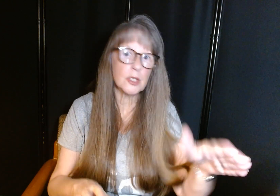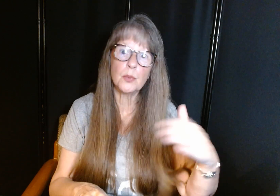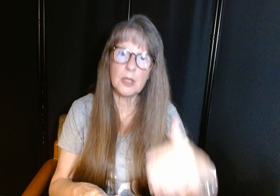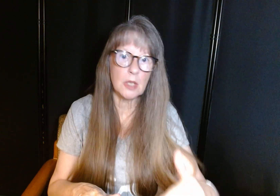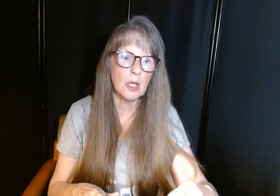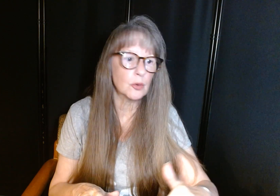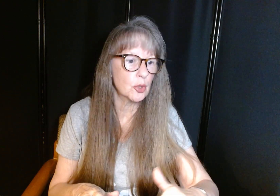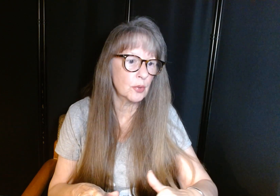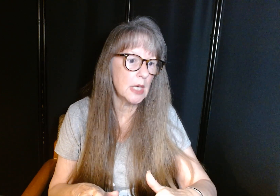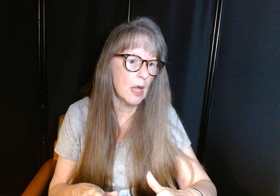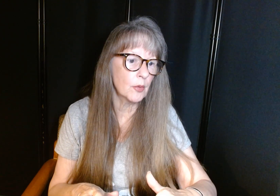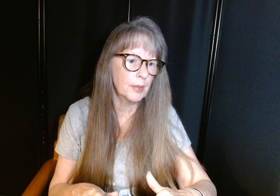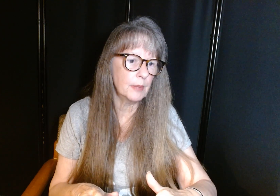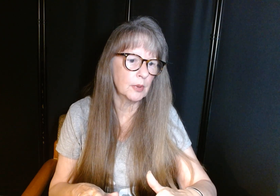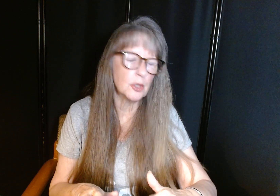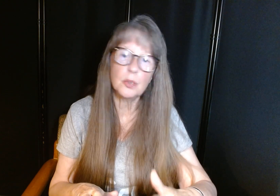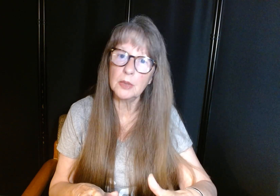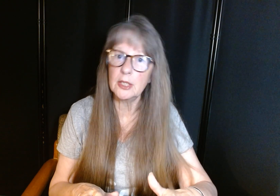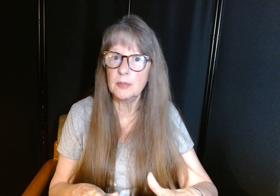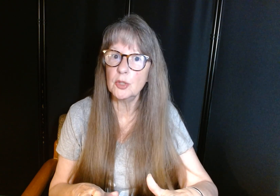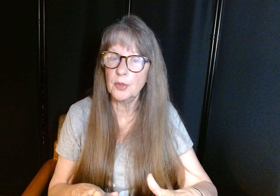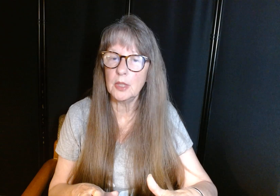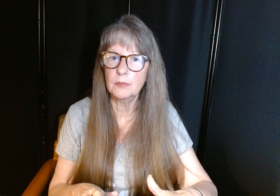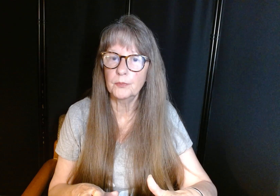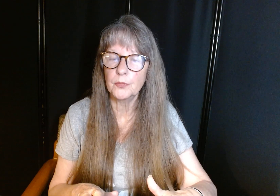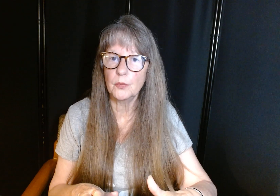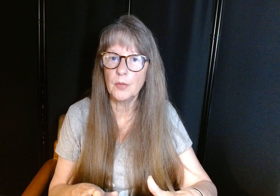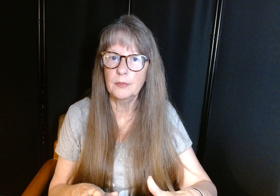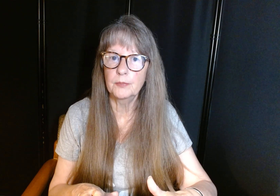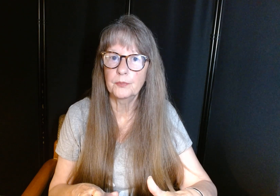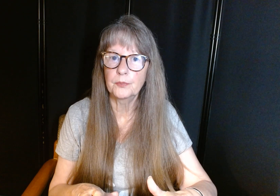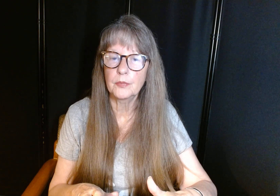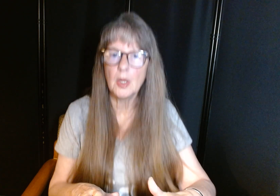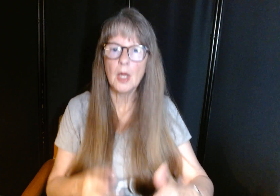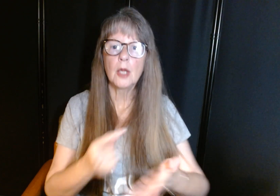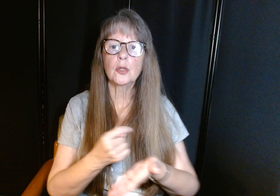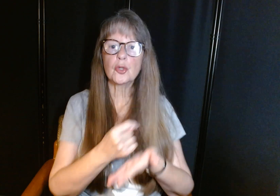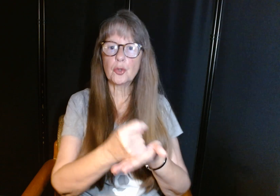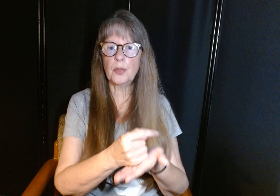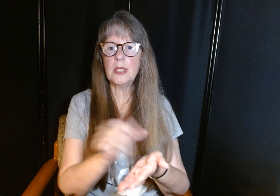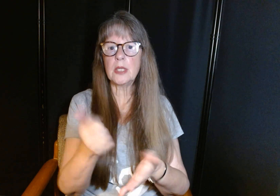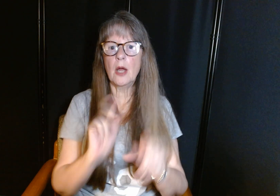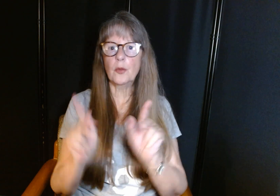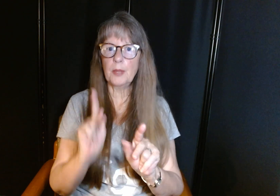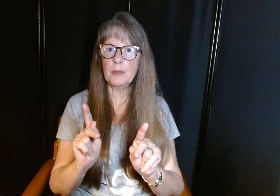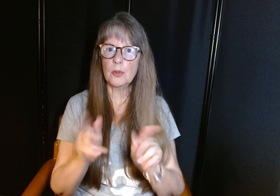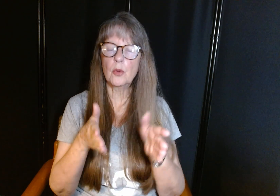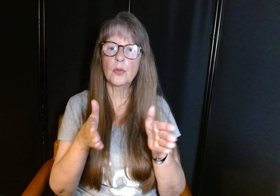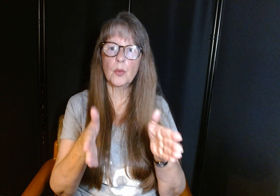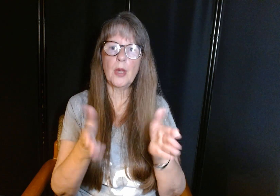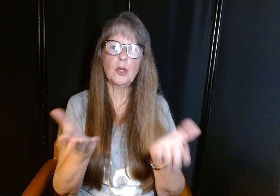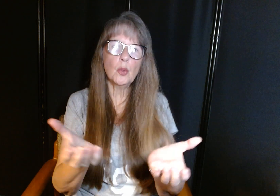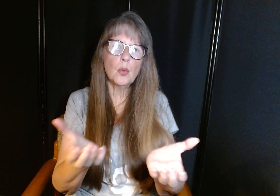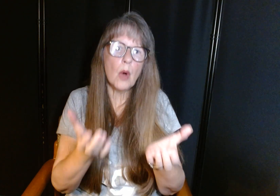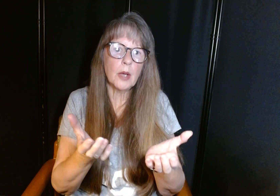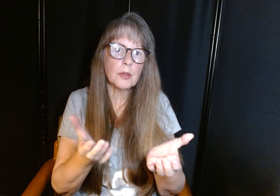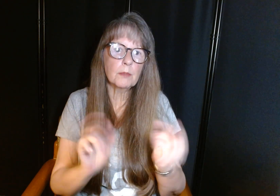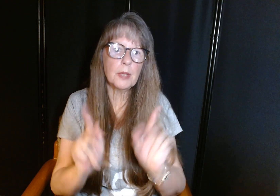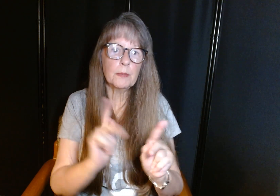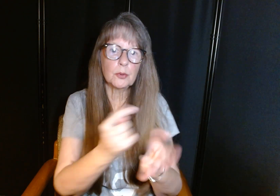what it's going to go to treat other people as you would like to be treated, right? Treat other people the way you want people to